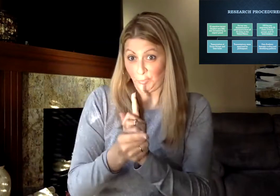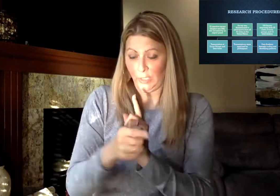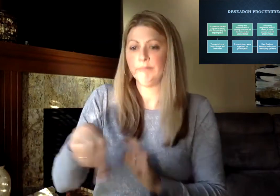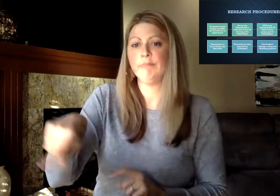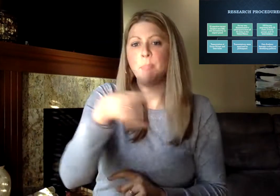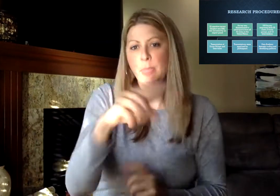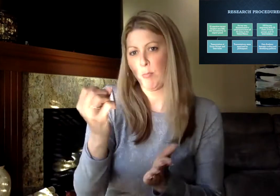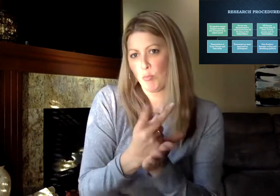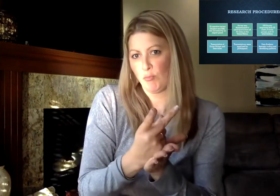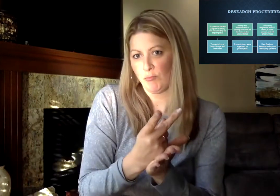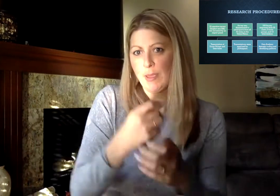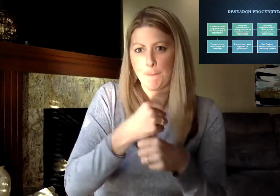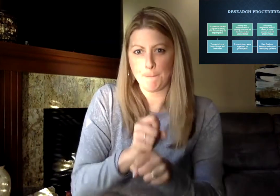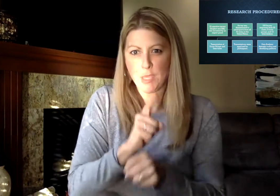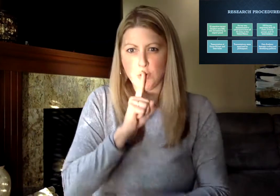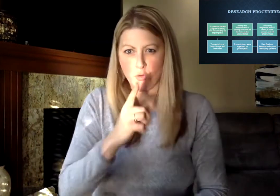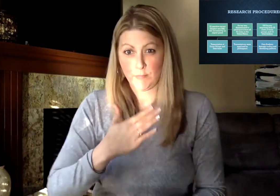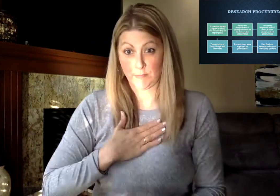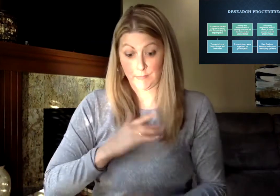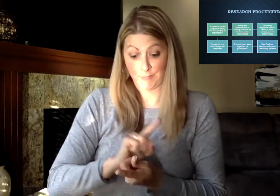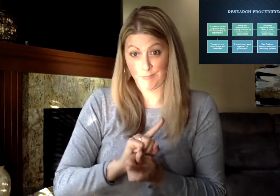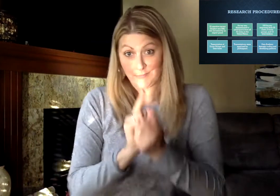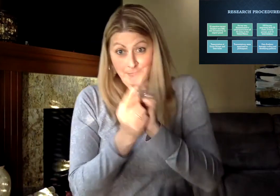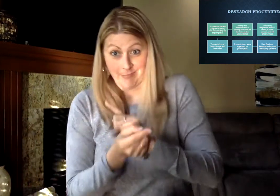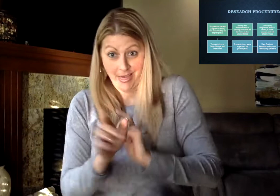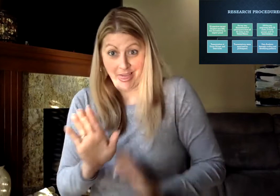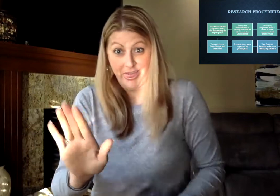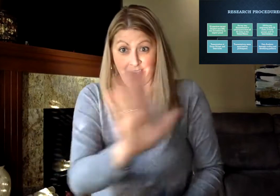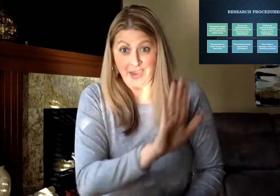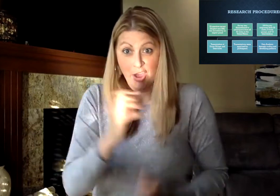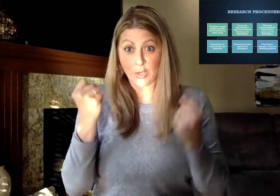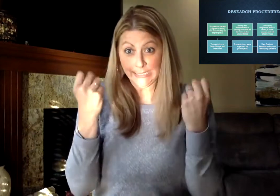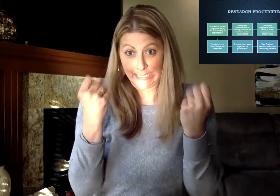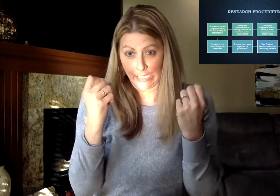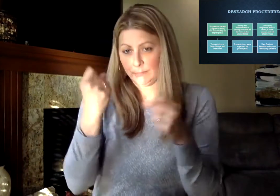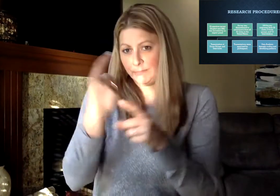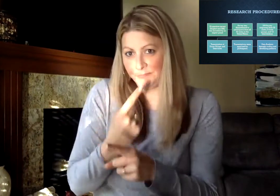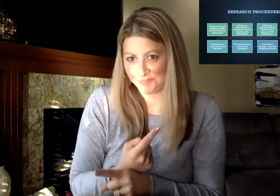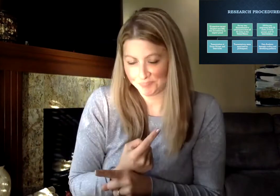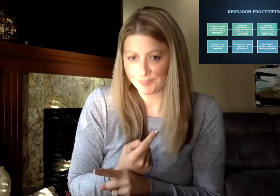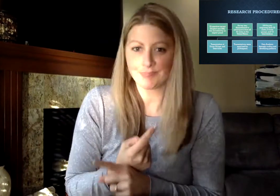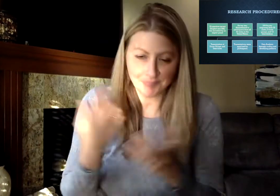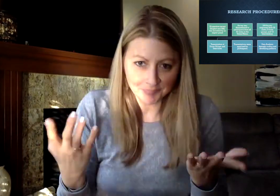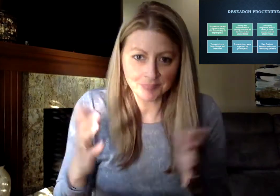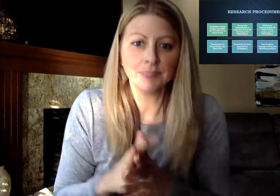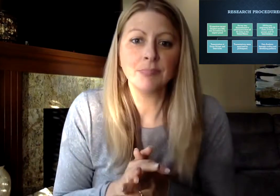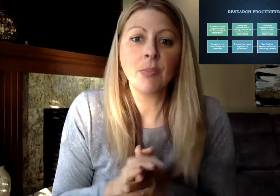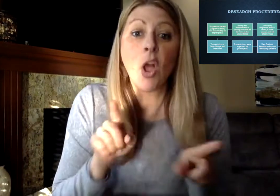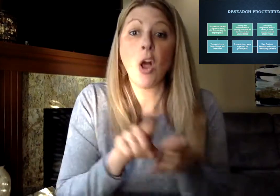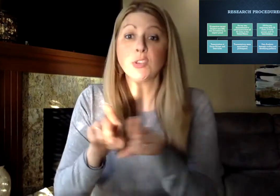send all of the translations to the participants to approve their signing to make sure it was